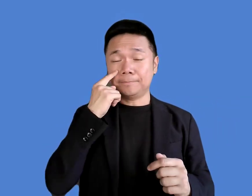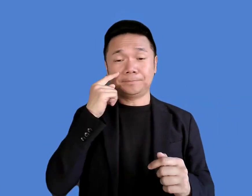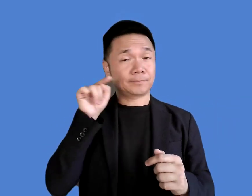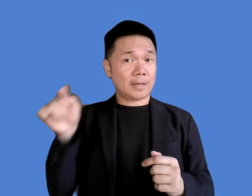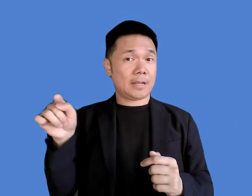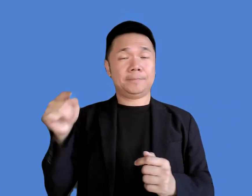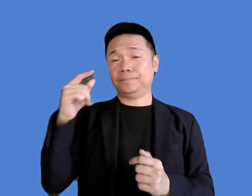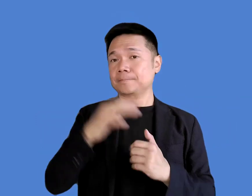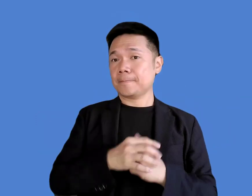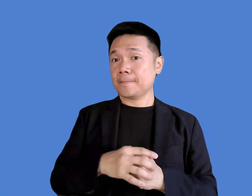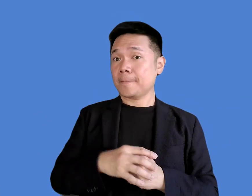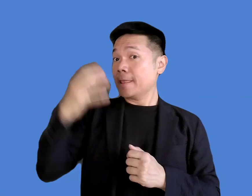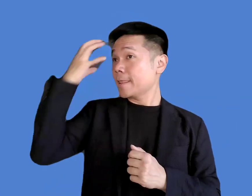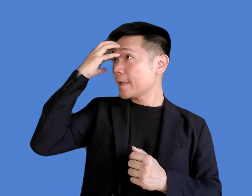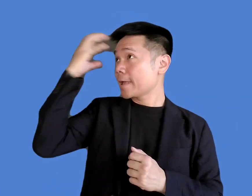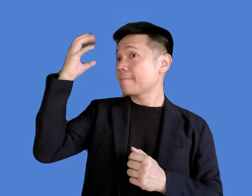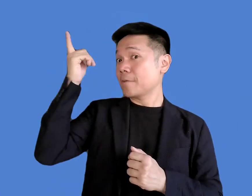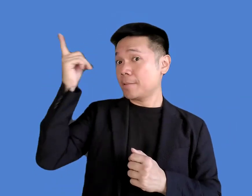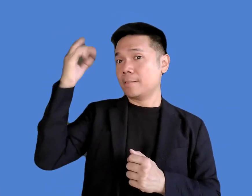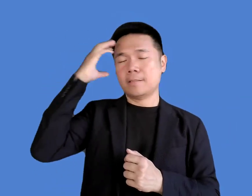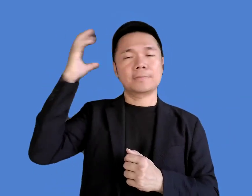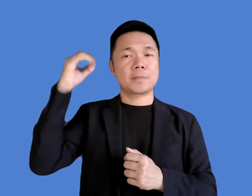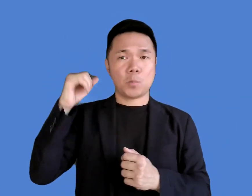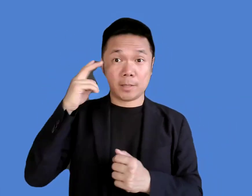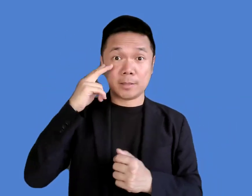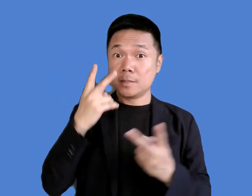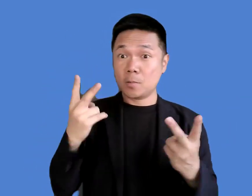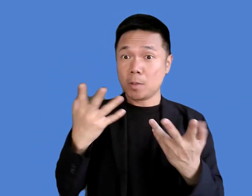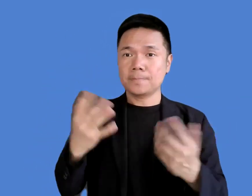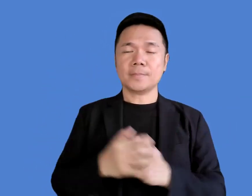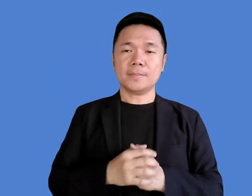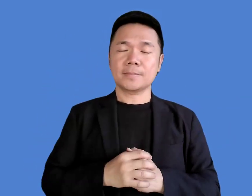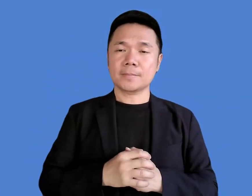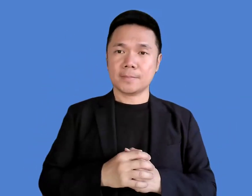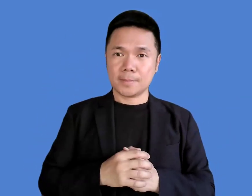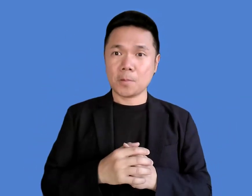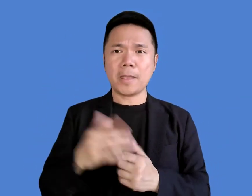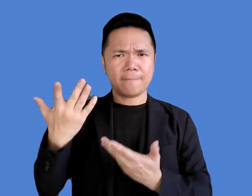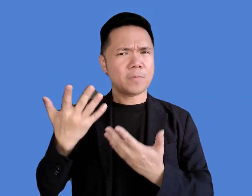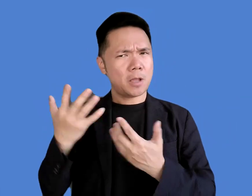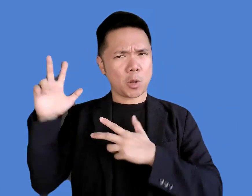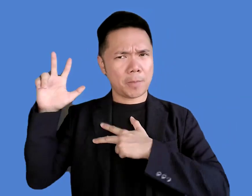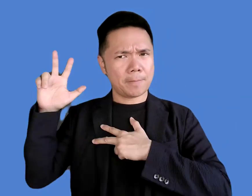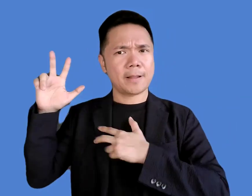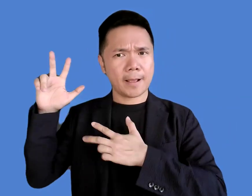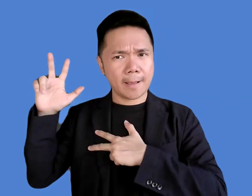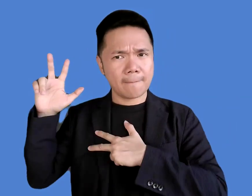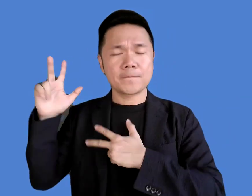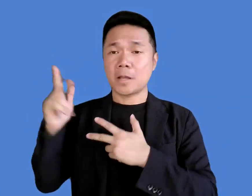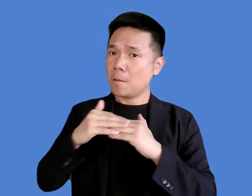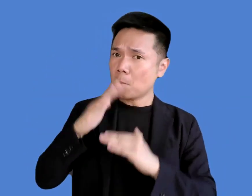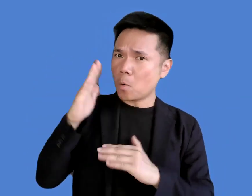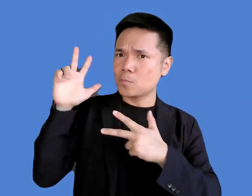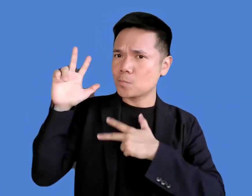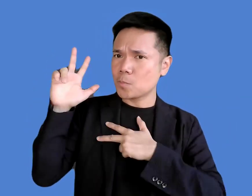public policies and regulations, we also see that there is commitment, or there's a broader level commitment